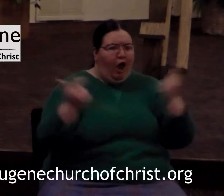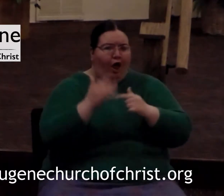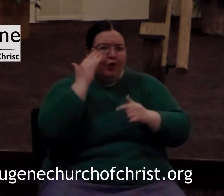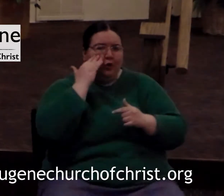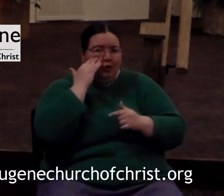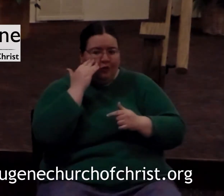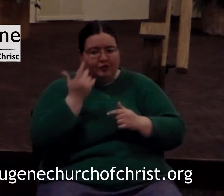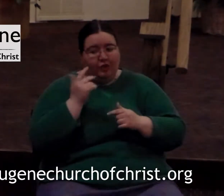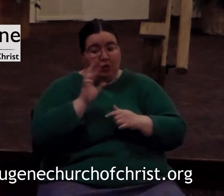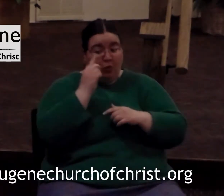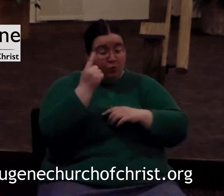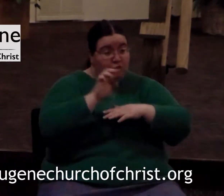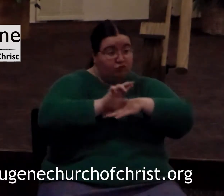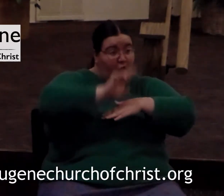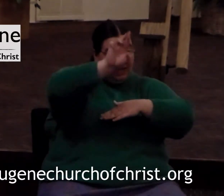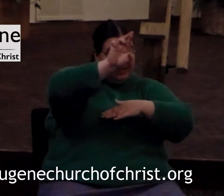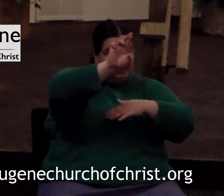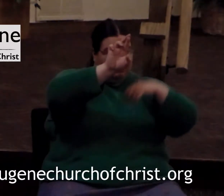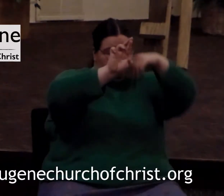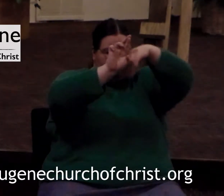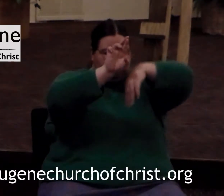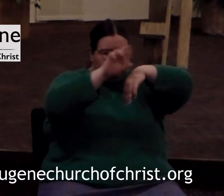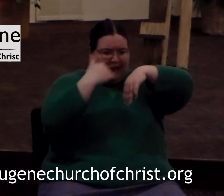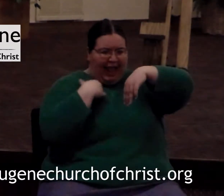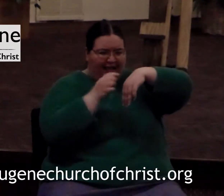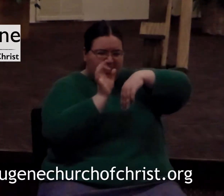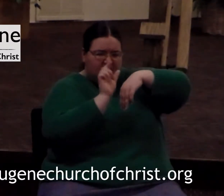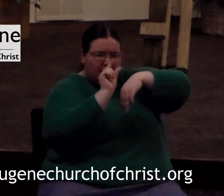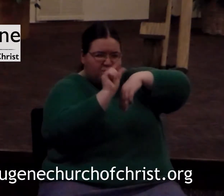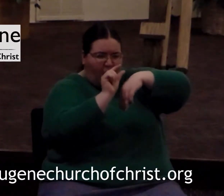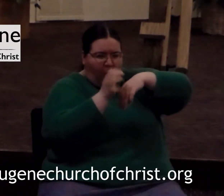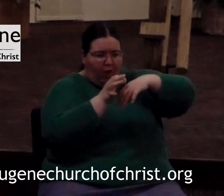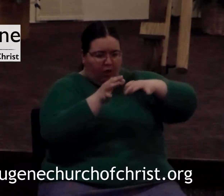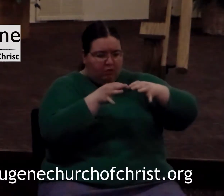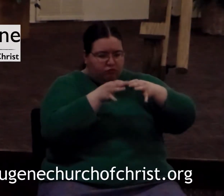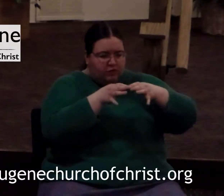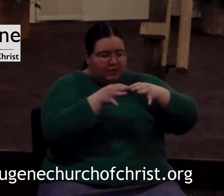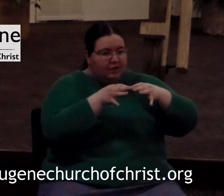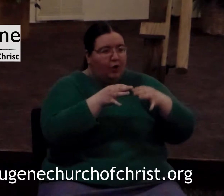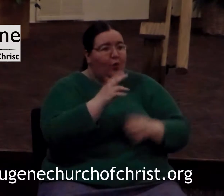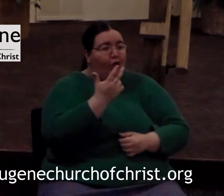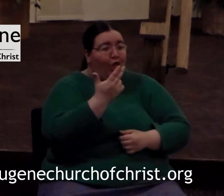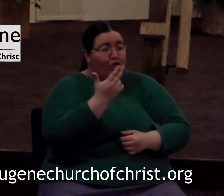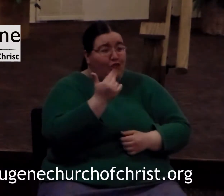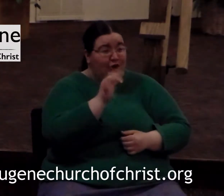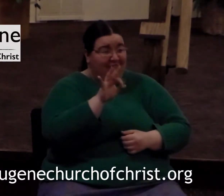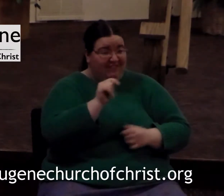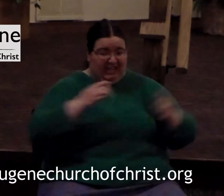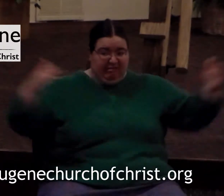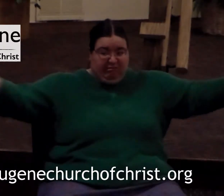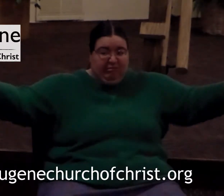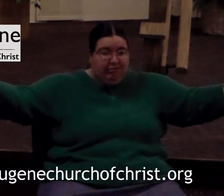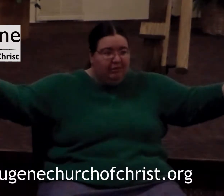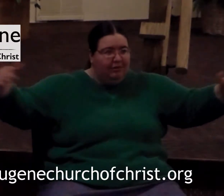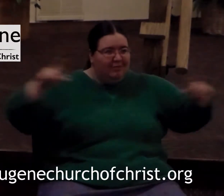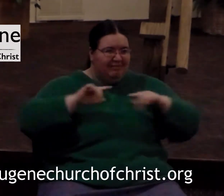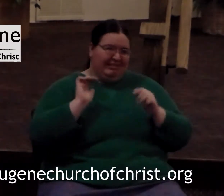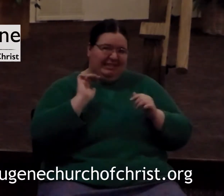those little rockets. It seems small compared to the entire thing. It's actually 13 feet in circumference. When it's